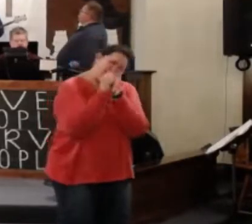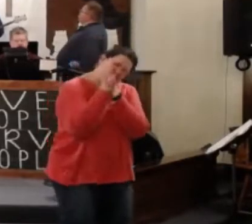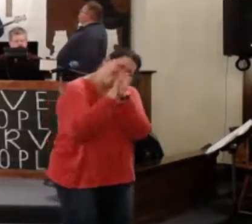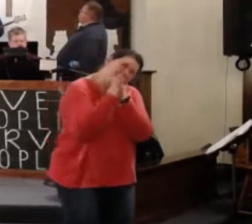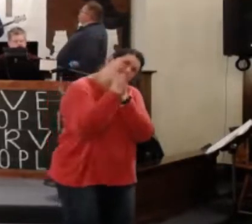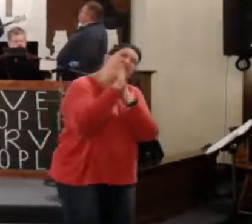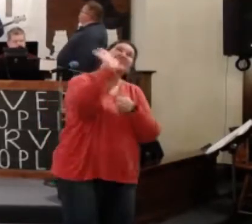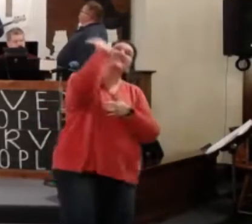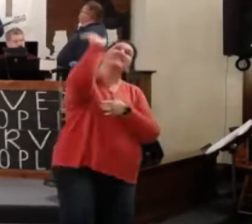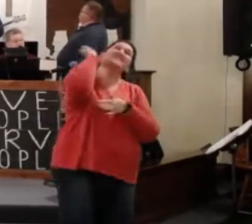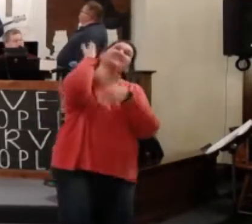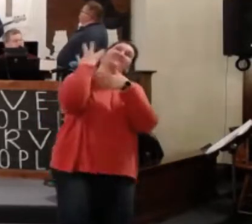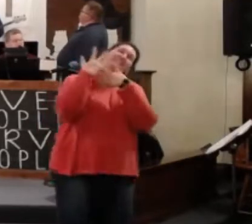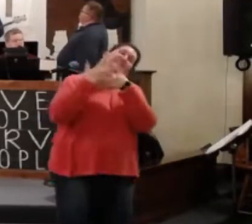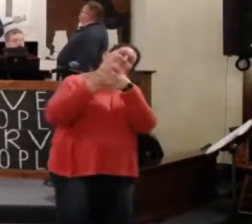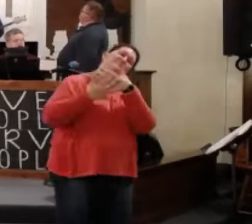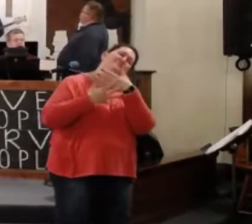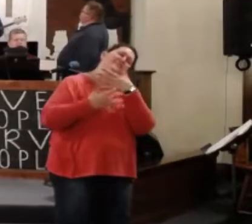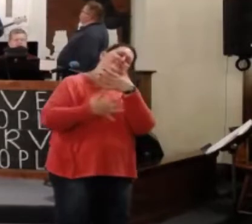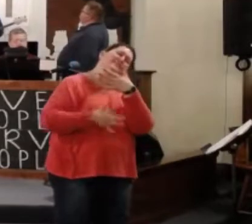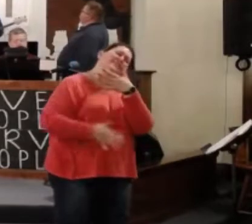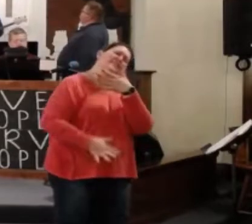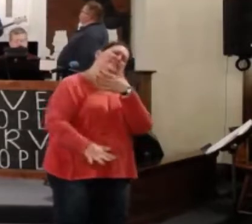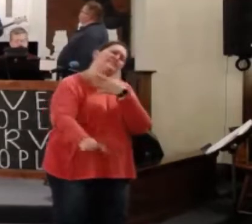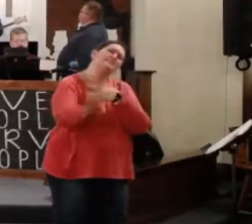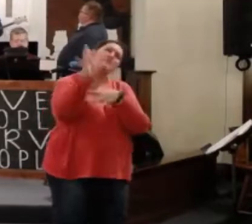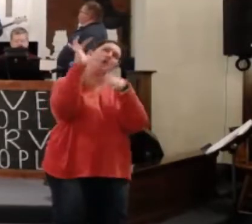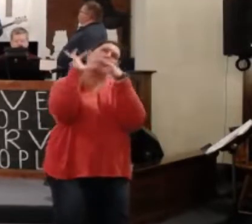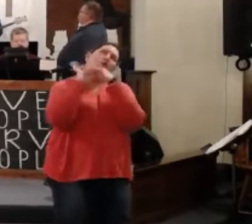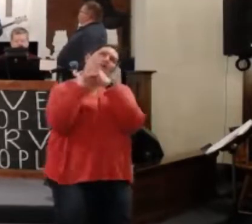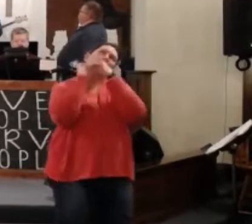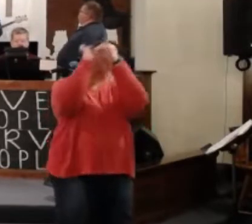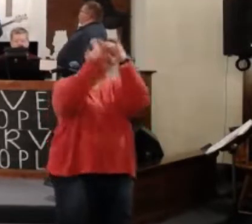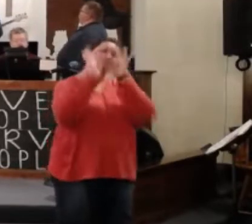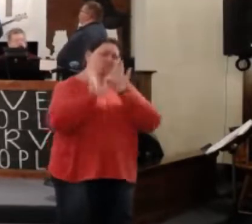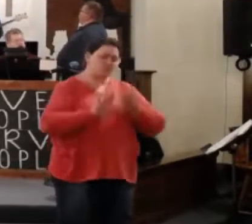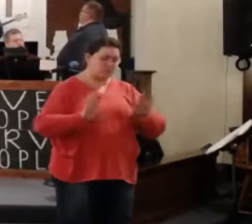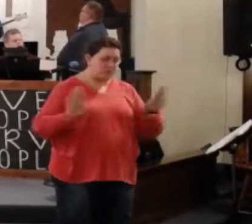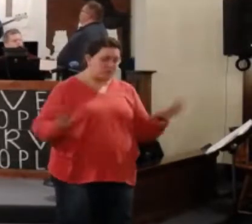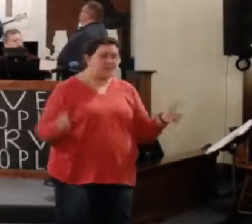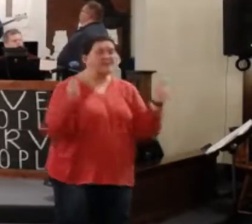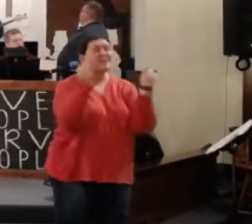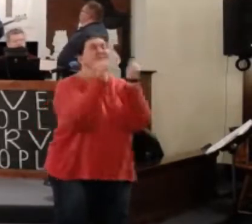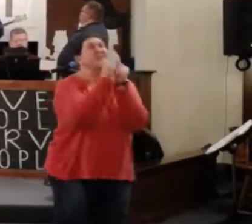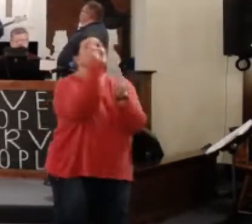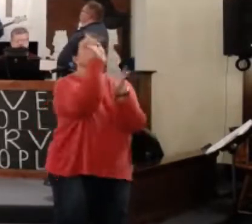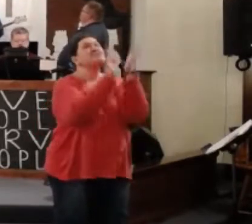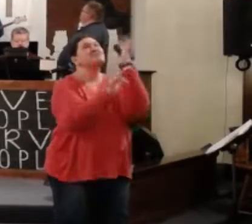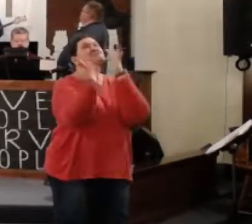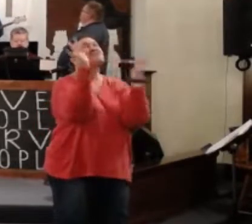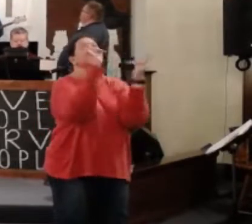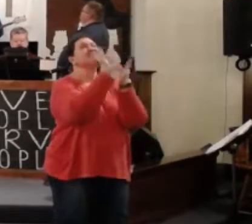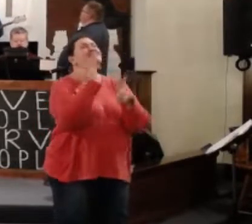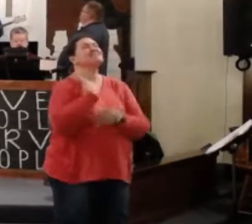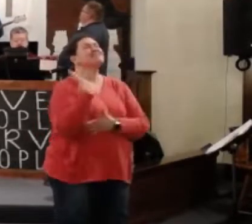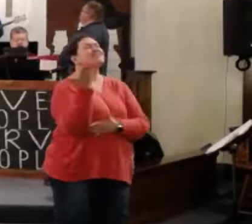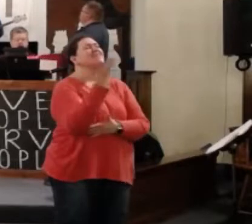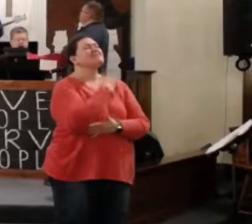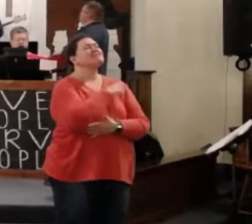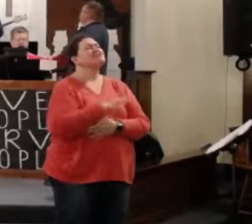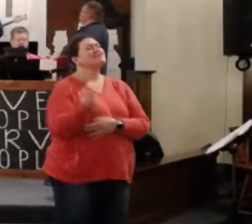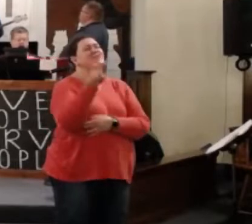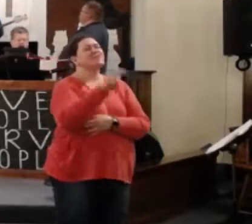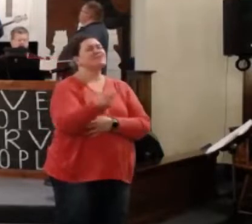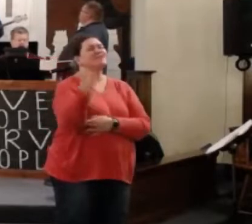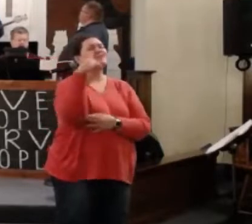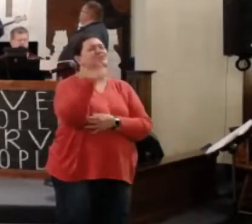the fountain, cleansed by his blood. Join heirs with Jesus as